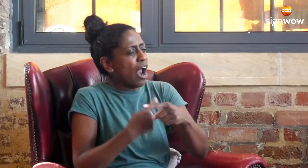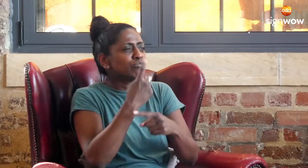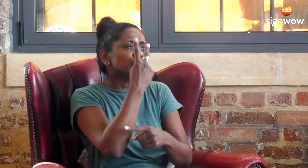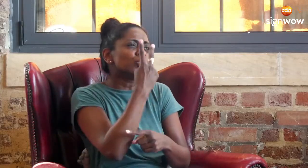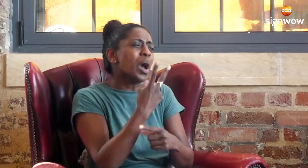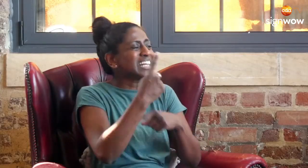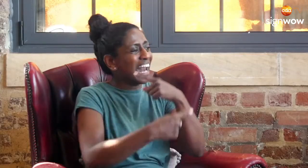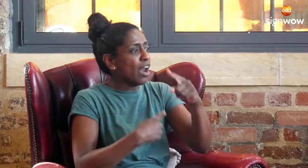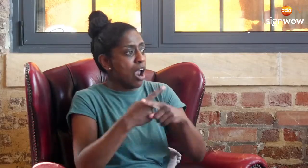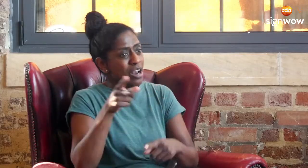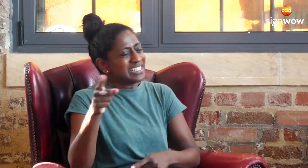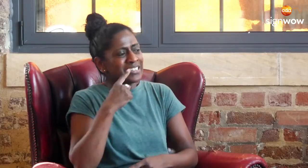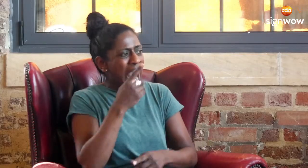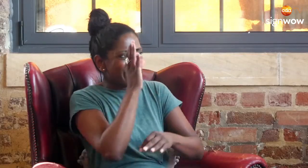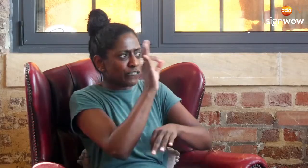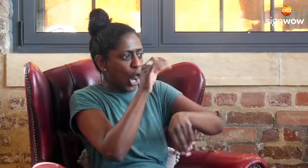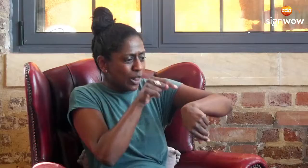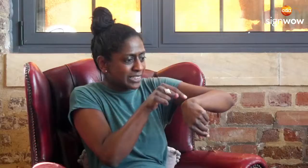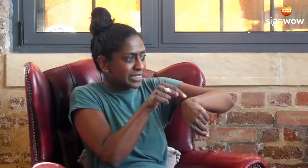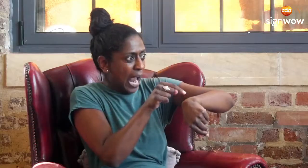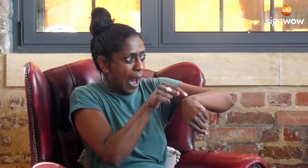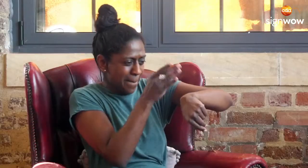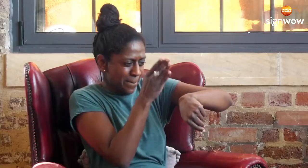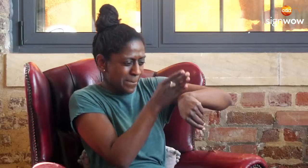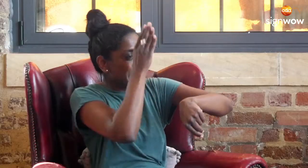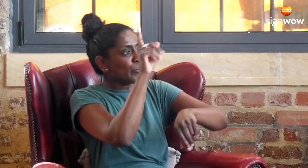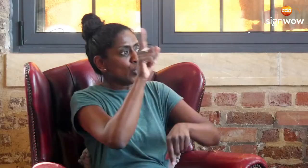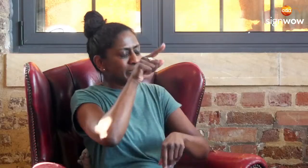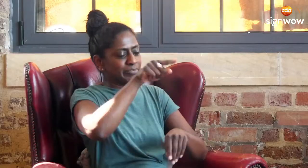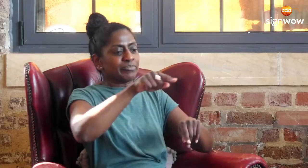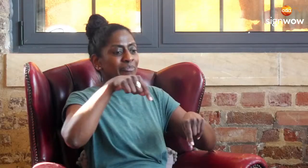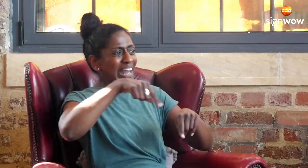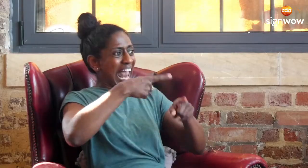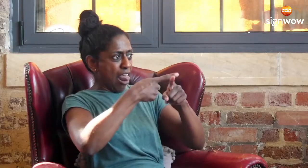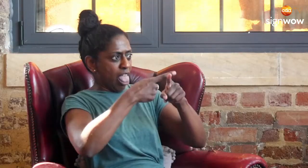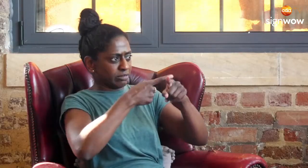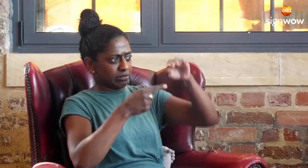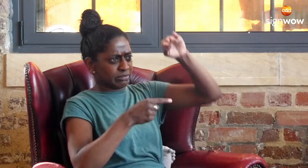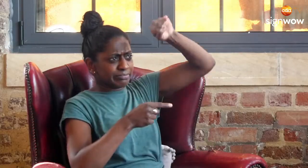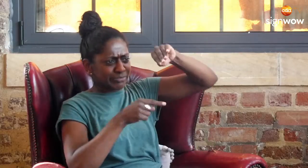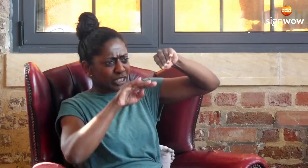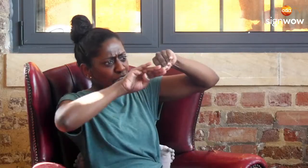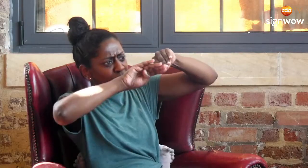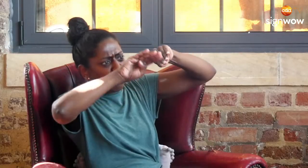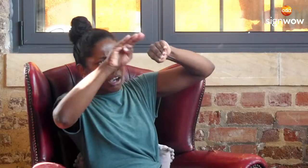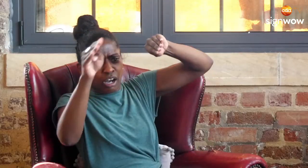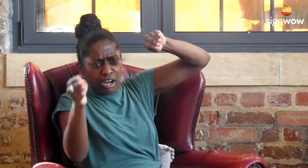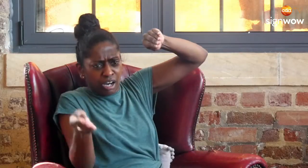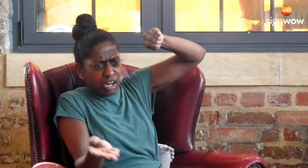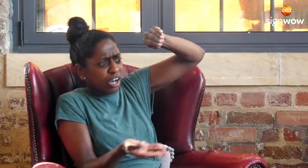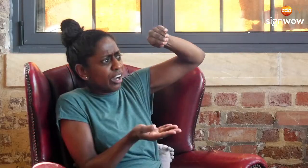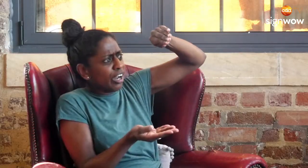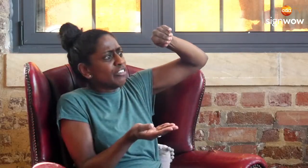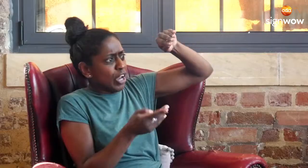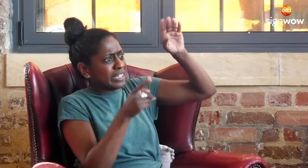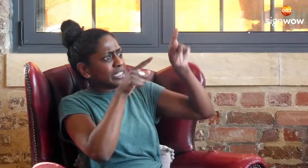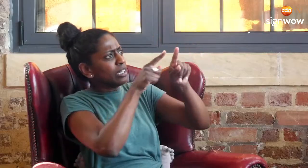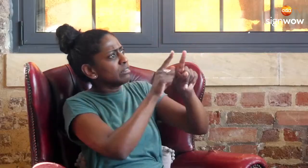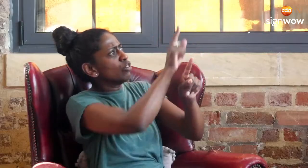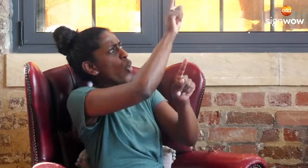and they told me that once a year, twice a year, there's a specific time where you've sort of got the east coast of